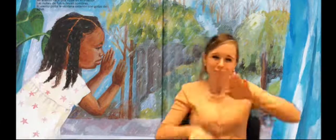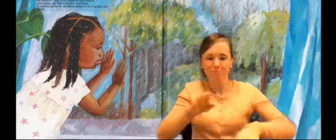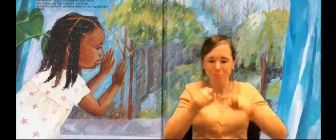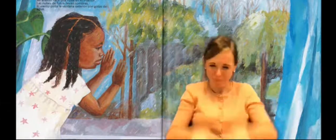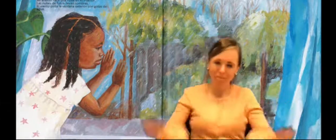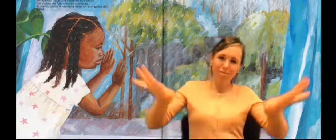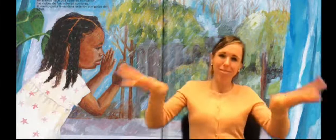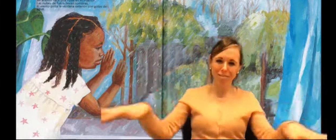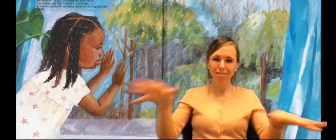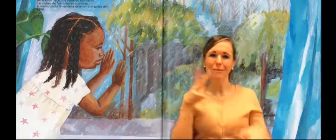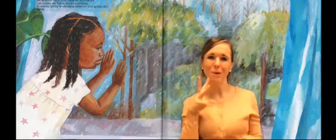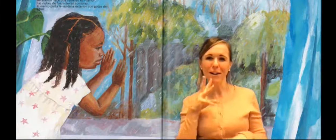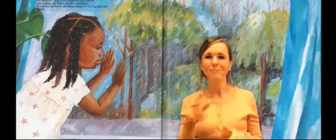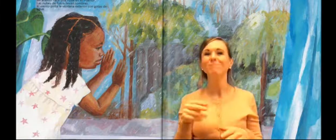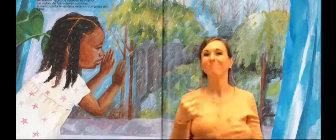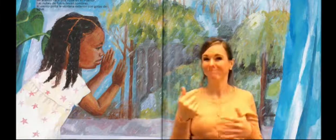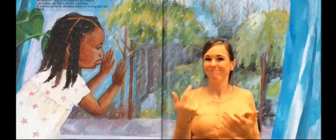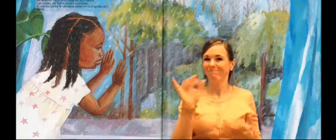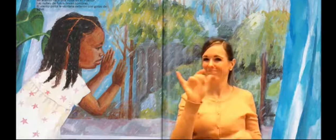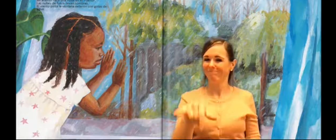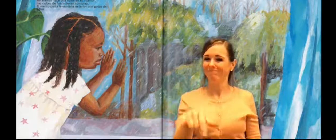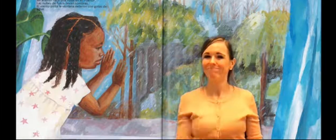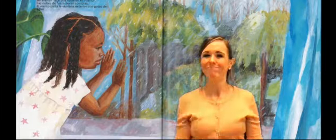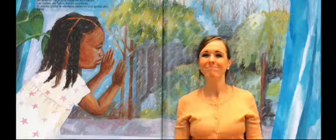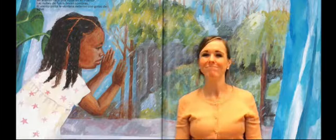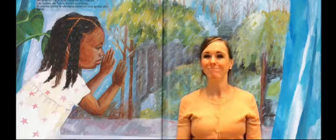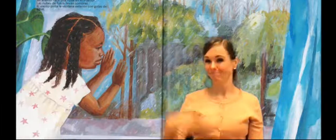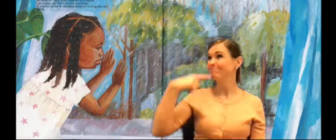Jump in them and splash the water.